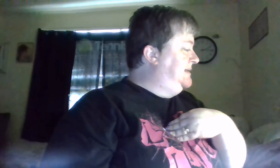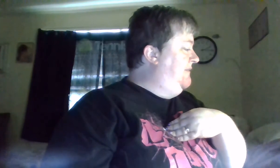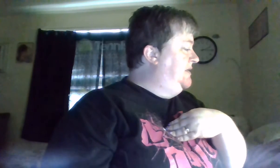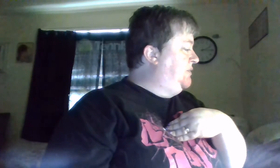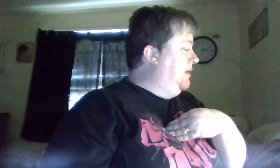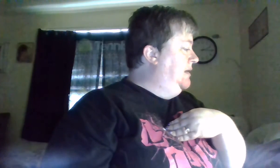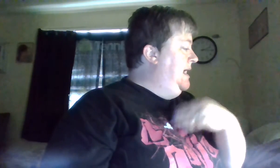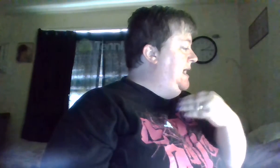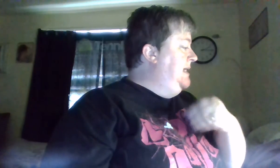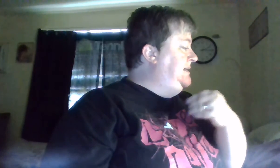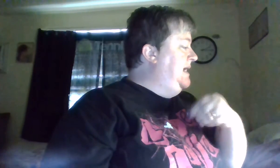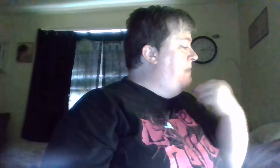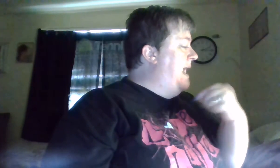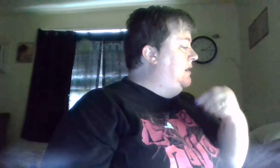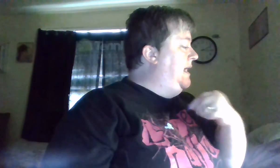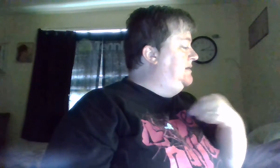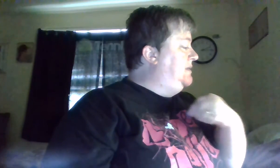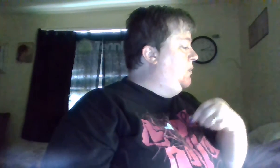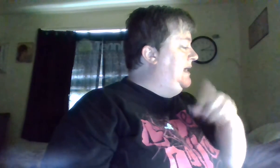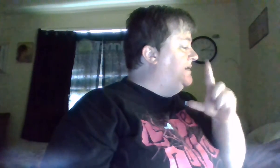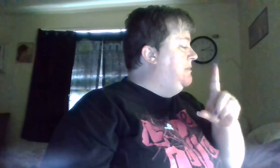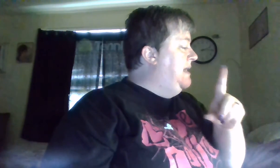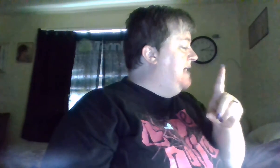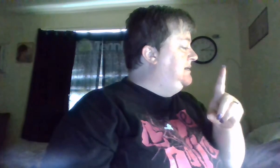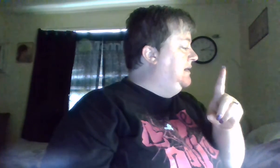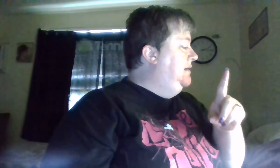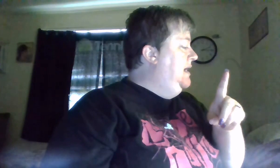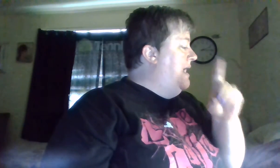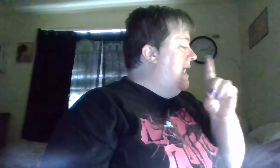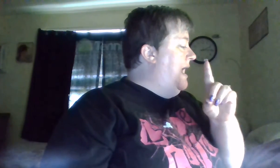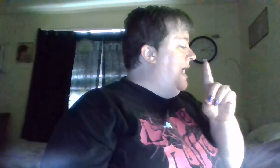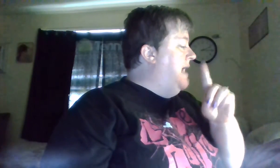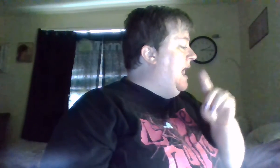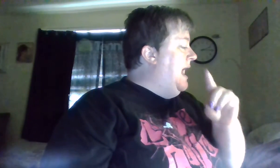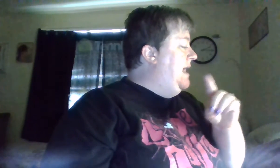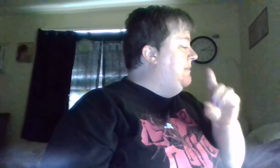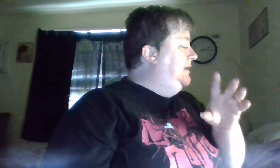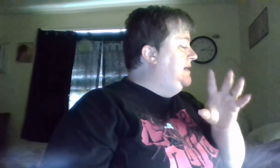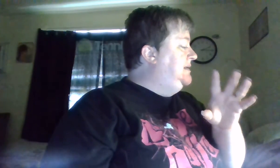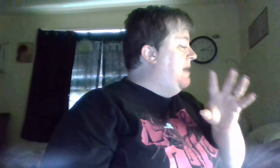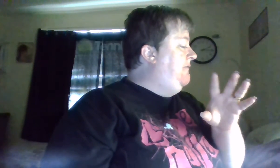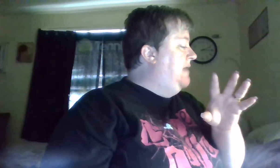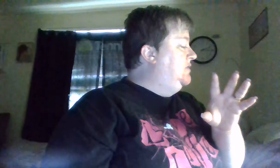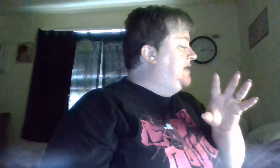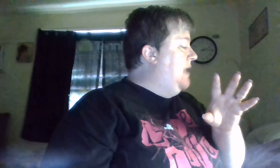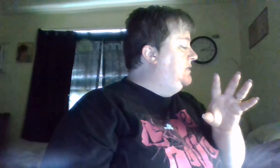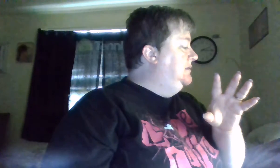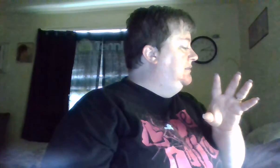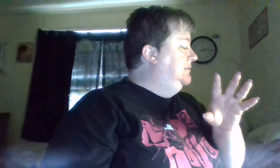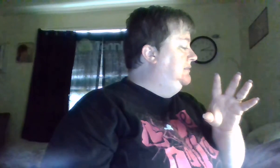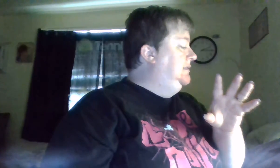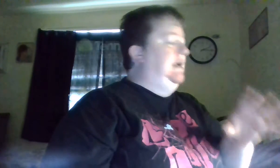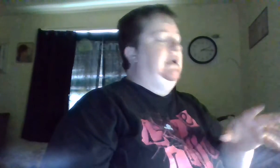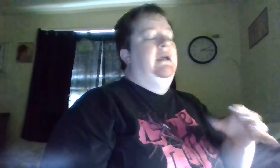save Israel? Indeed, my clan is the weakest in Manasseh, and I am the least in my father's house."